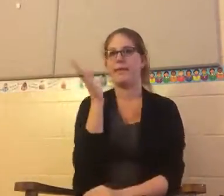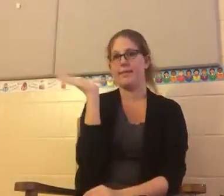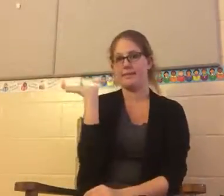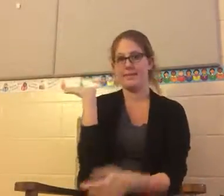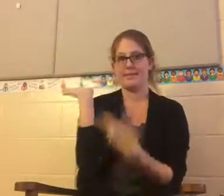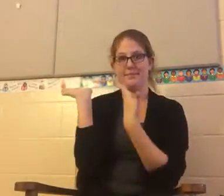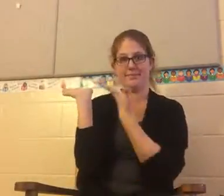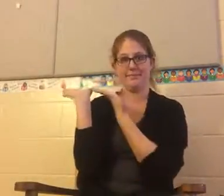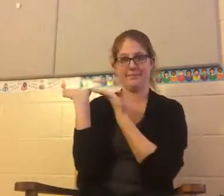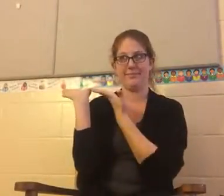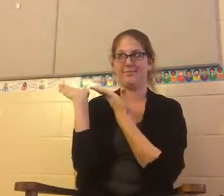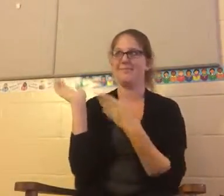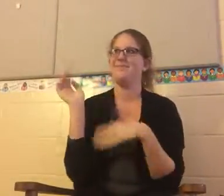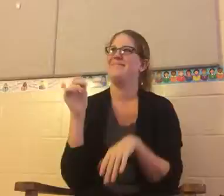This is called a full moon.